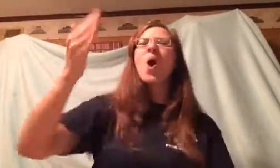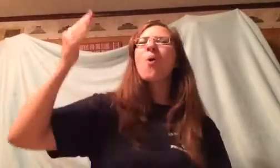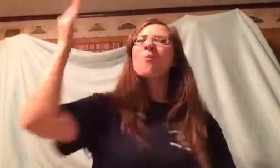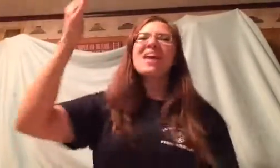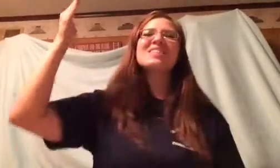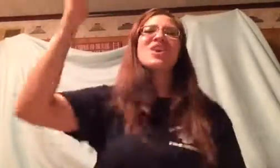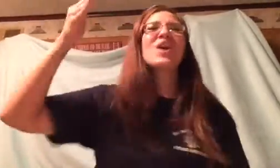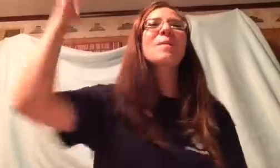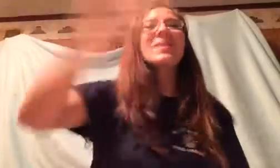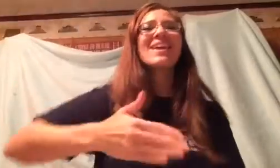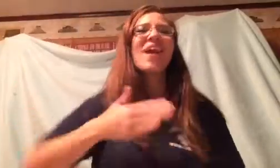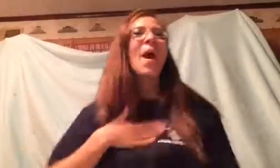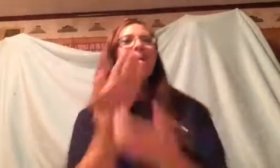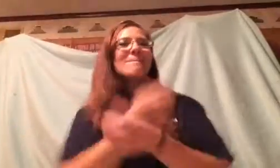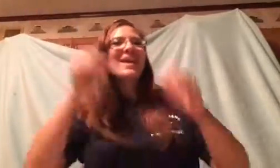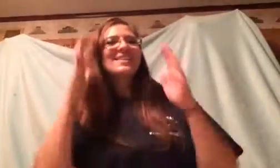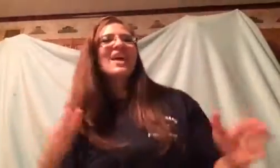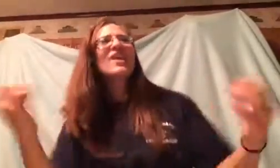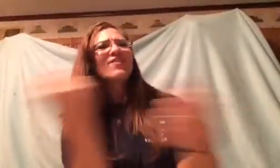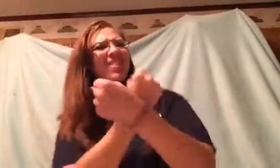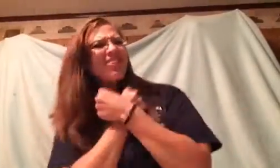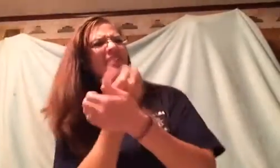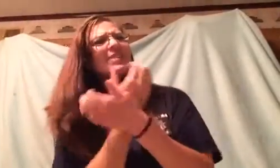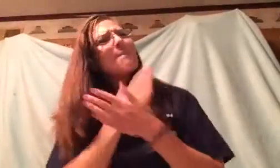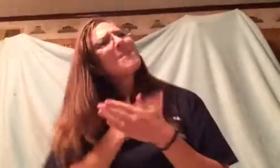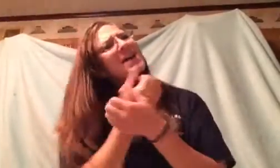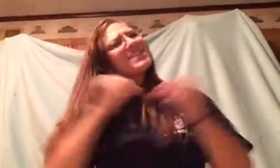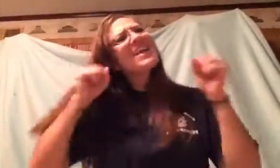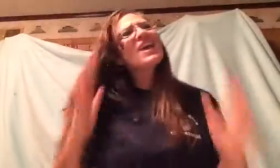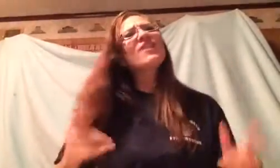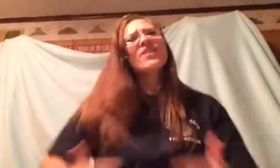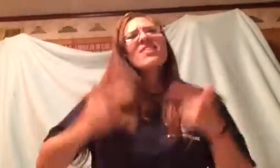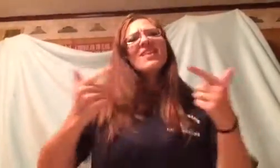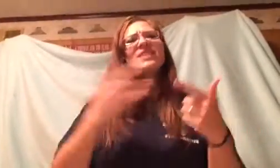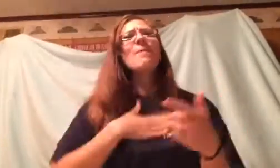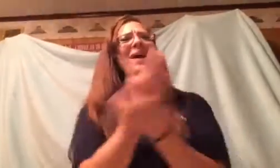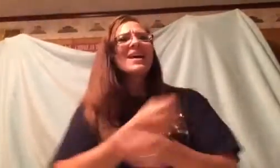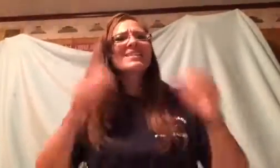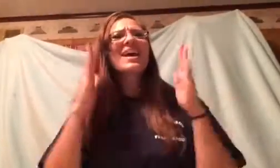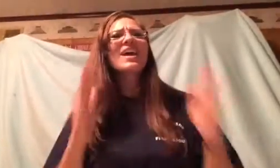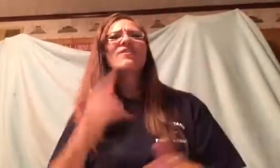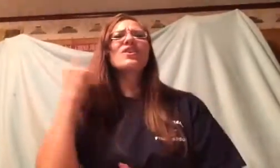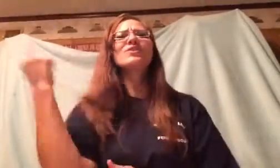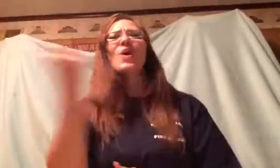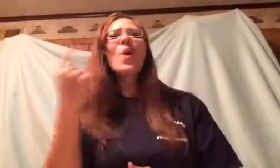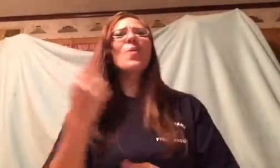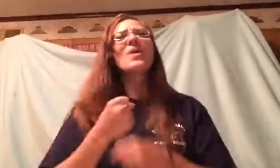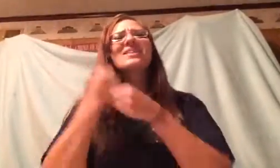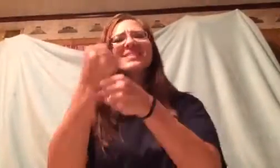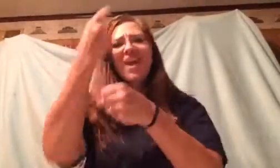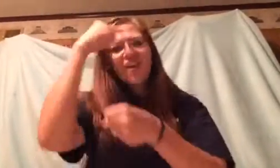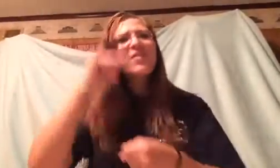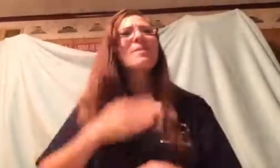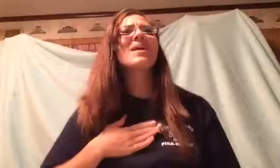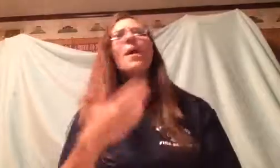always gonna be My Savior loves, my Savior lives My Savior's always there for me